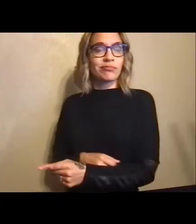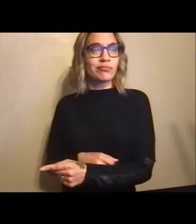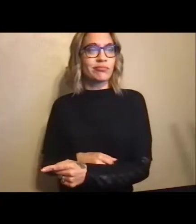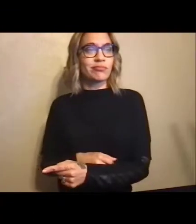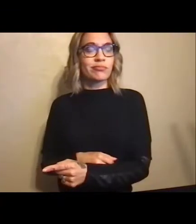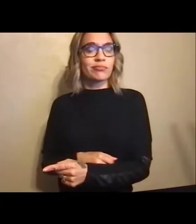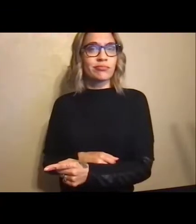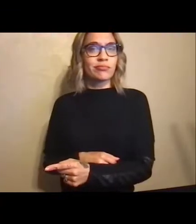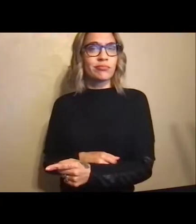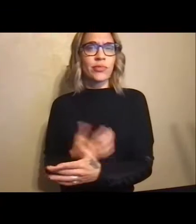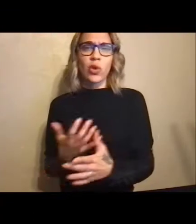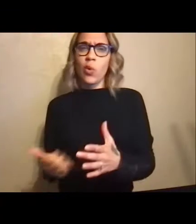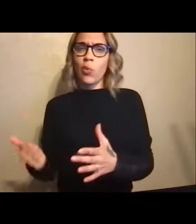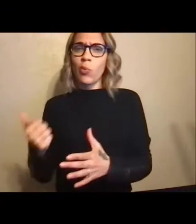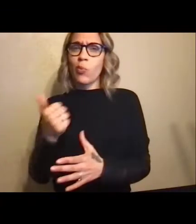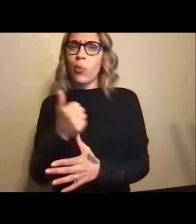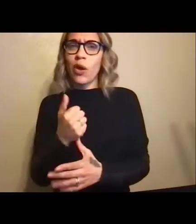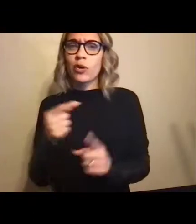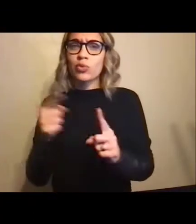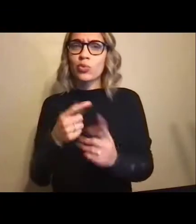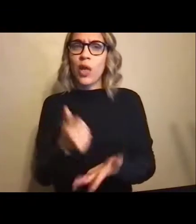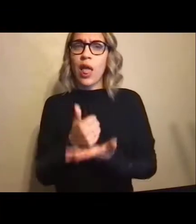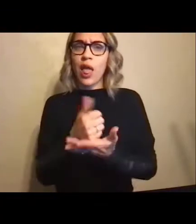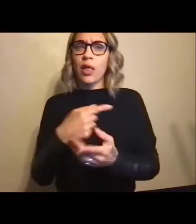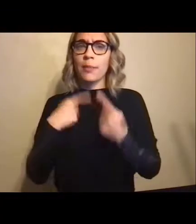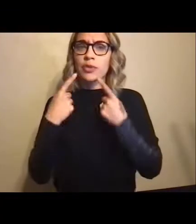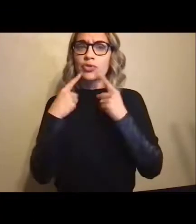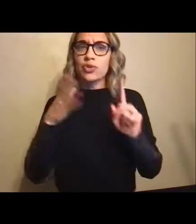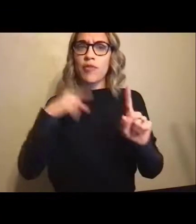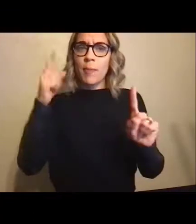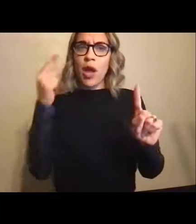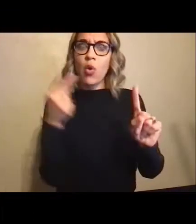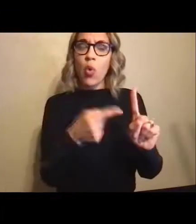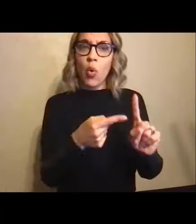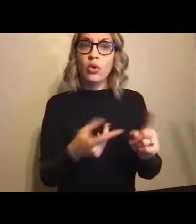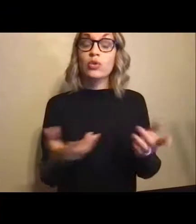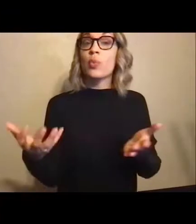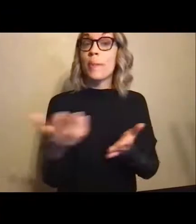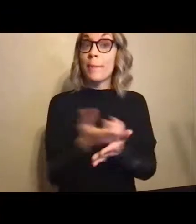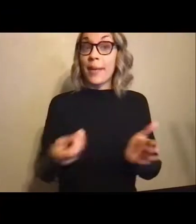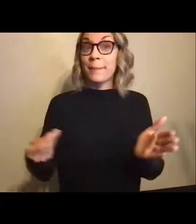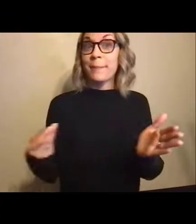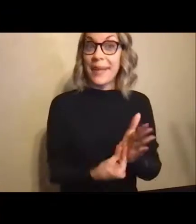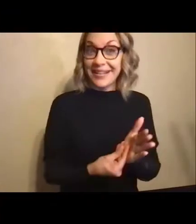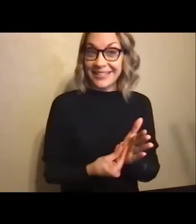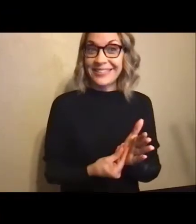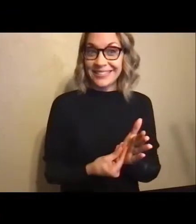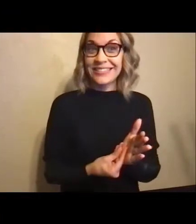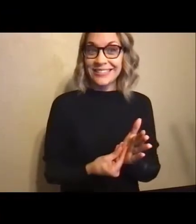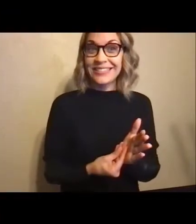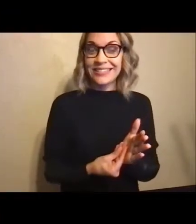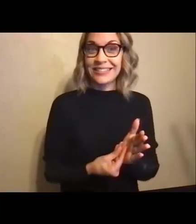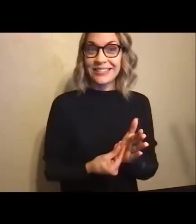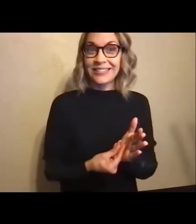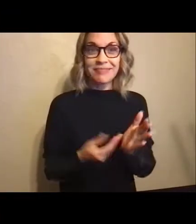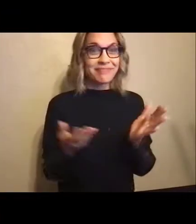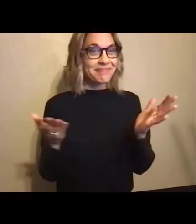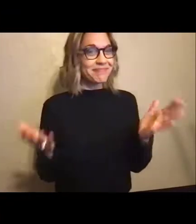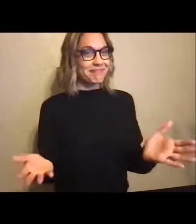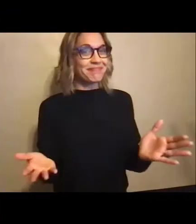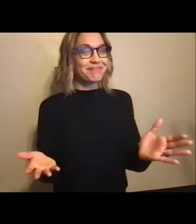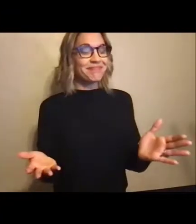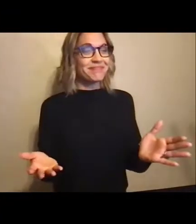about my brand identity, which won't directly bring in revenue. So if my goal is to make